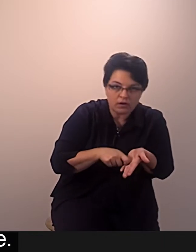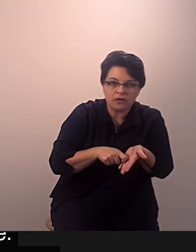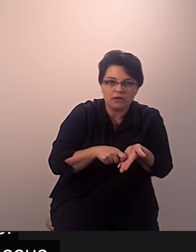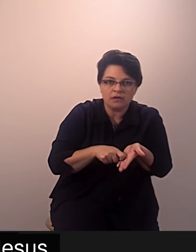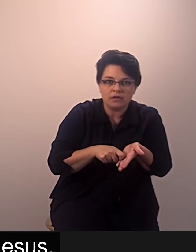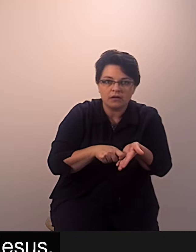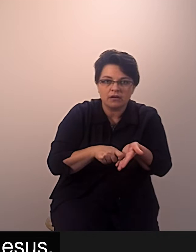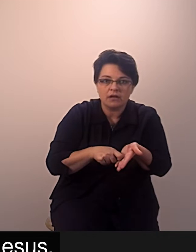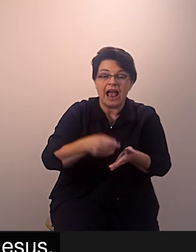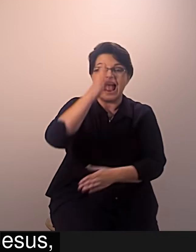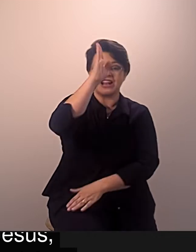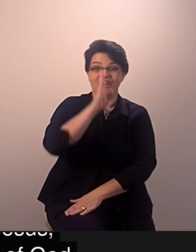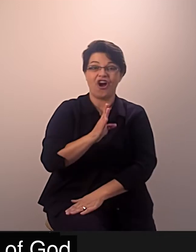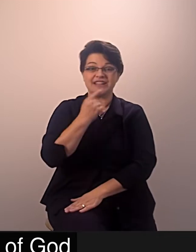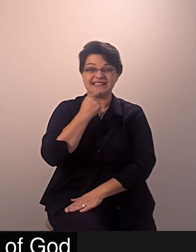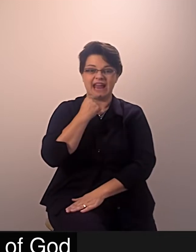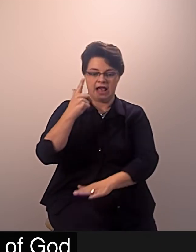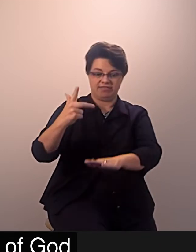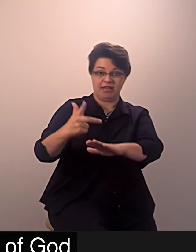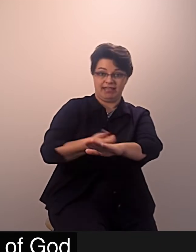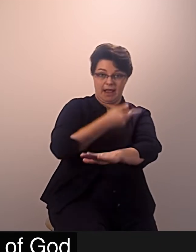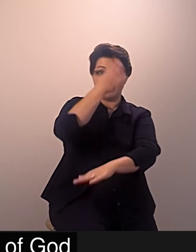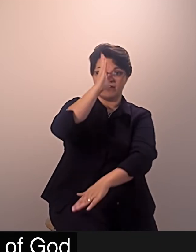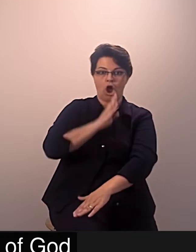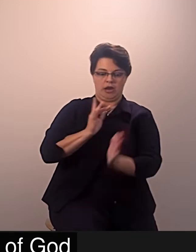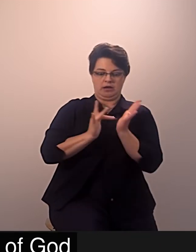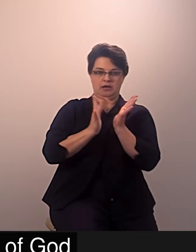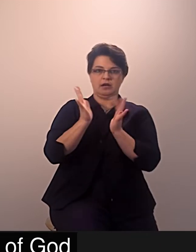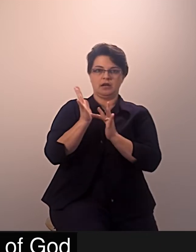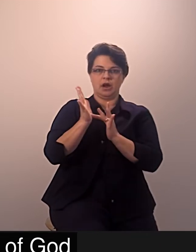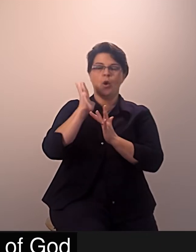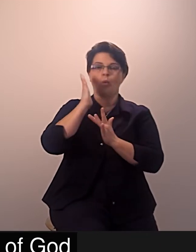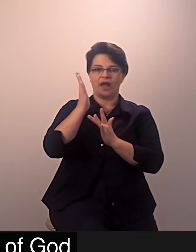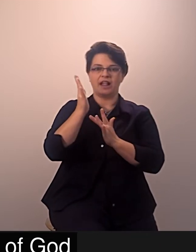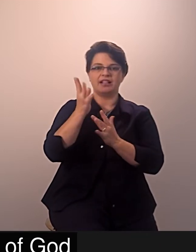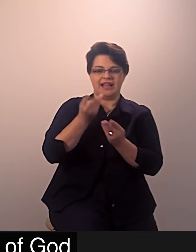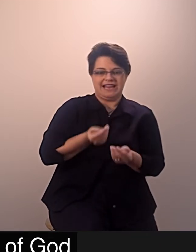Lamb of God that takes away the sins of the world."